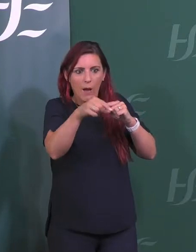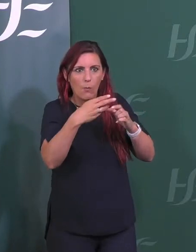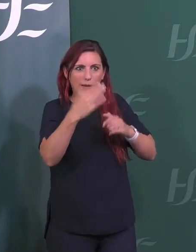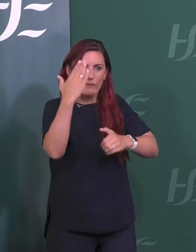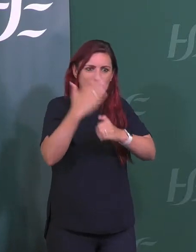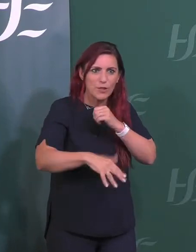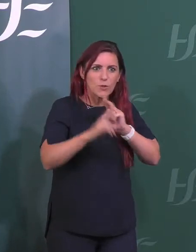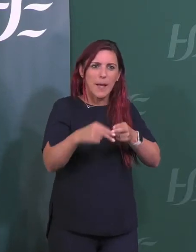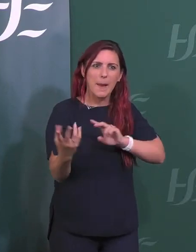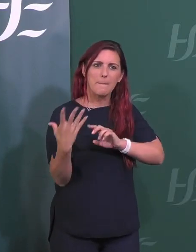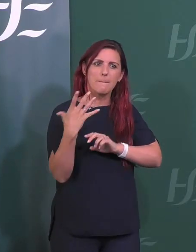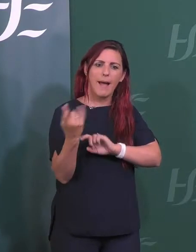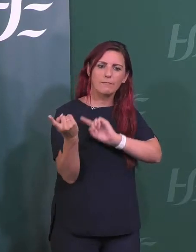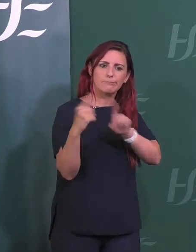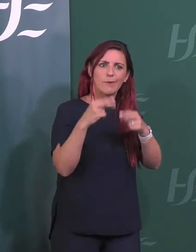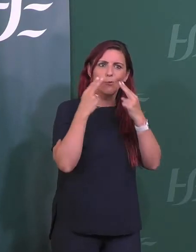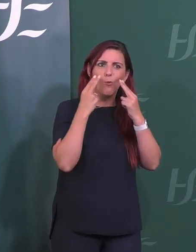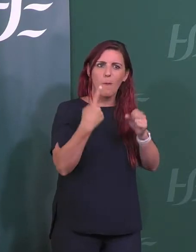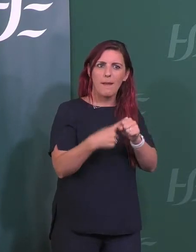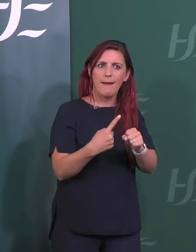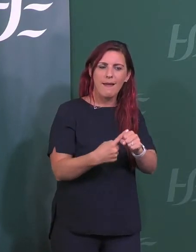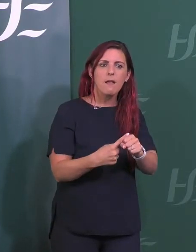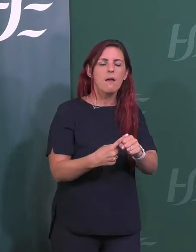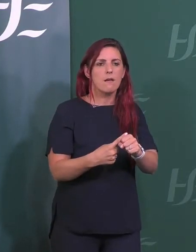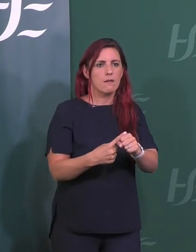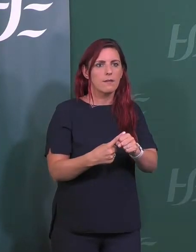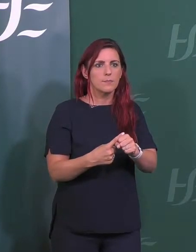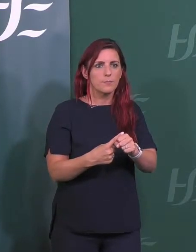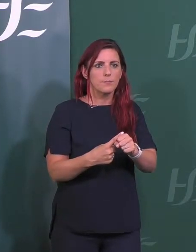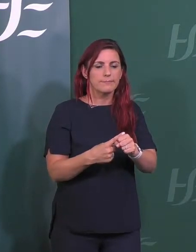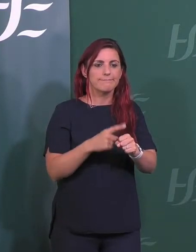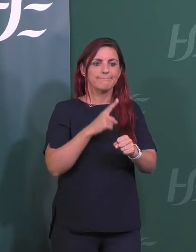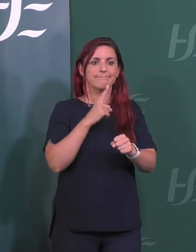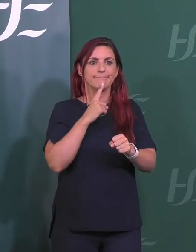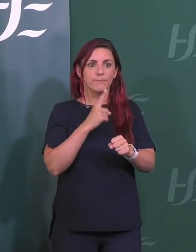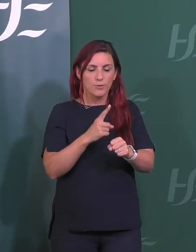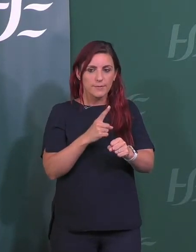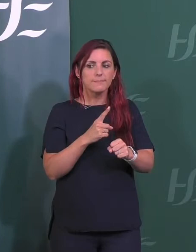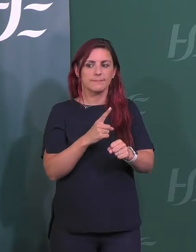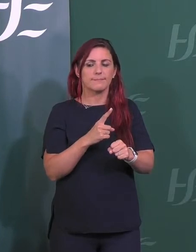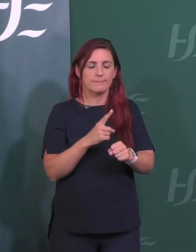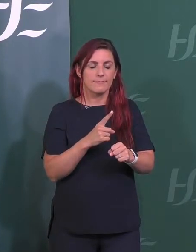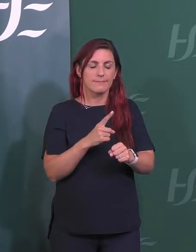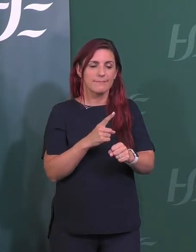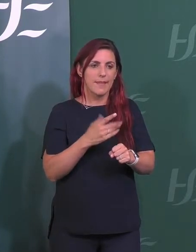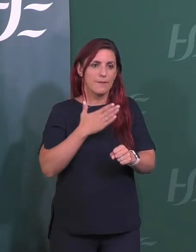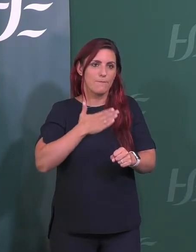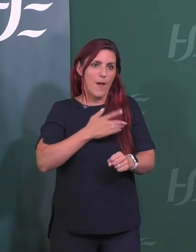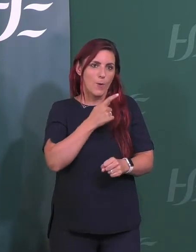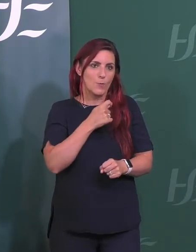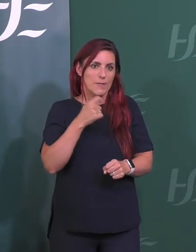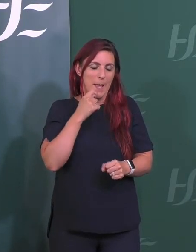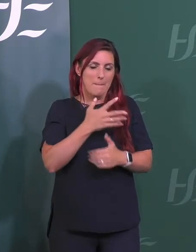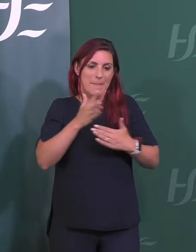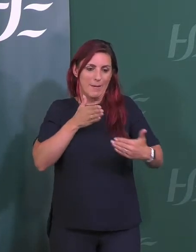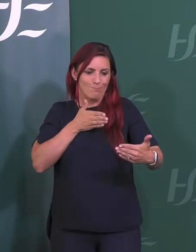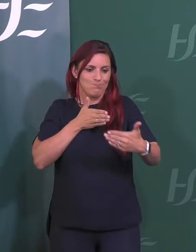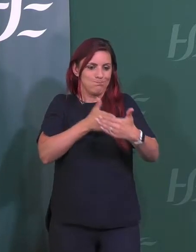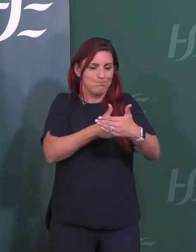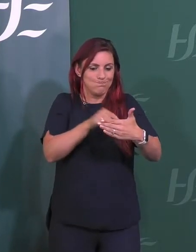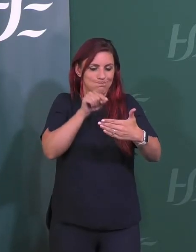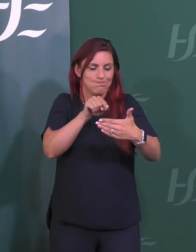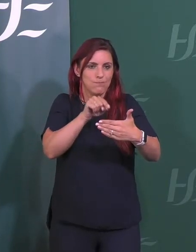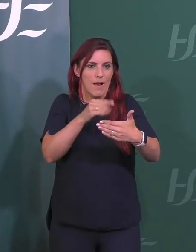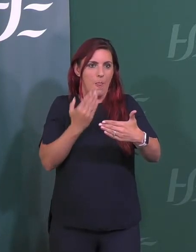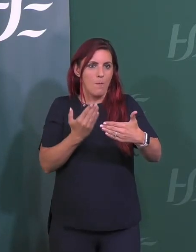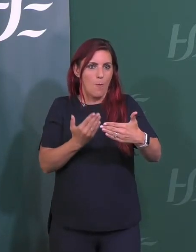that we can get back to that space we all want. But it's equally true and fair to say that there's one big hurdle in our way for the moment that